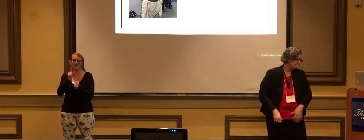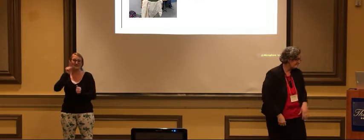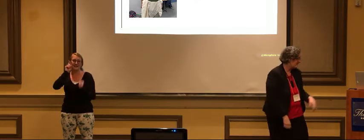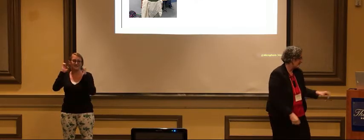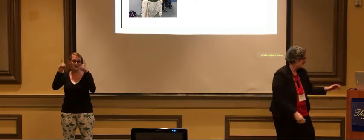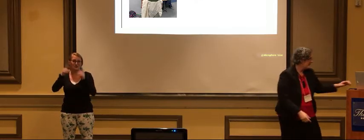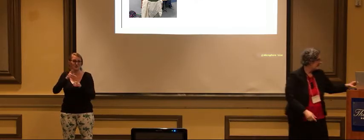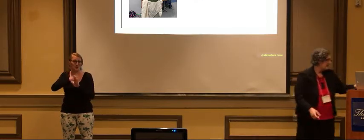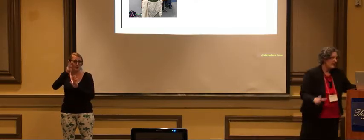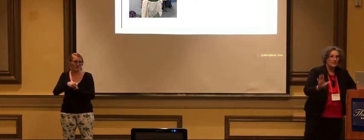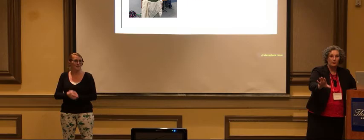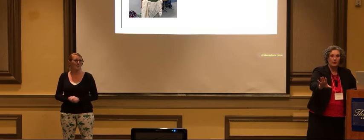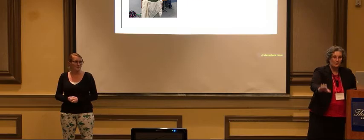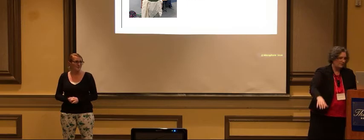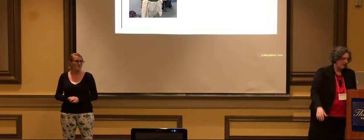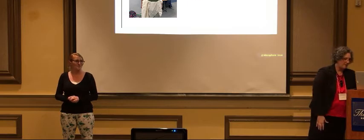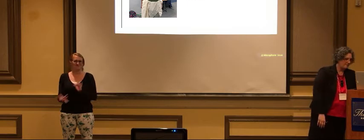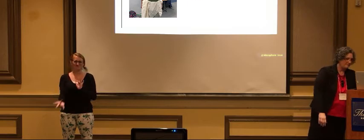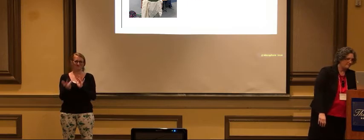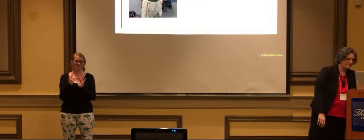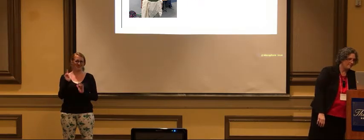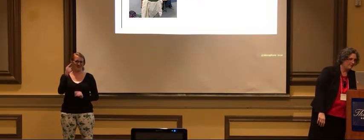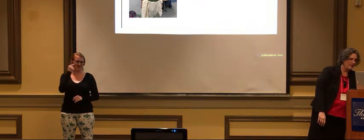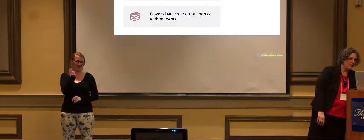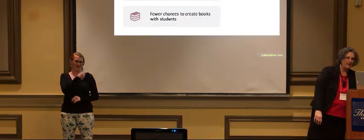Okay. Hit me up later for